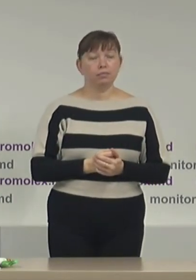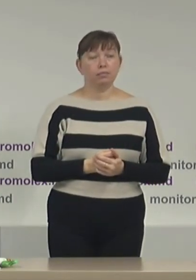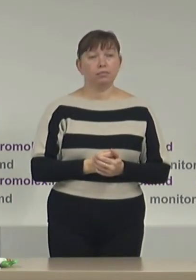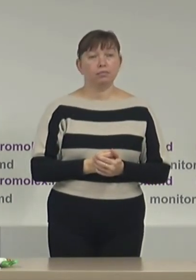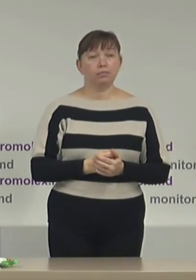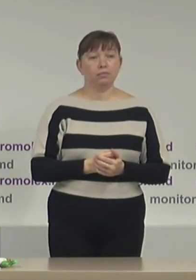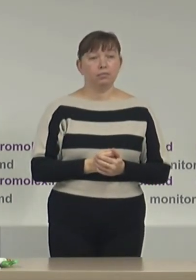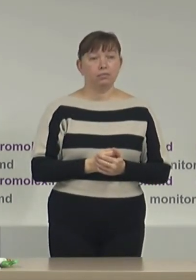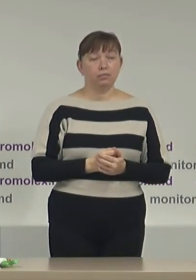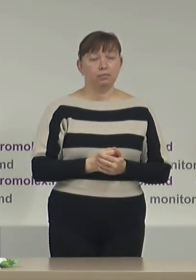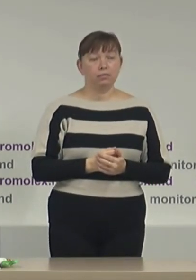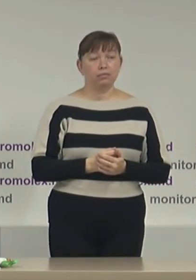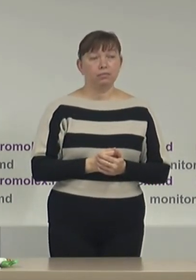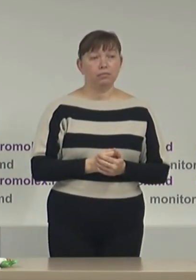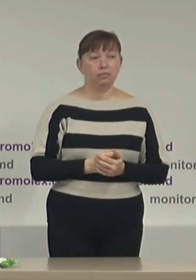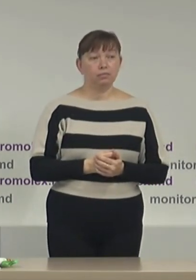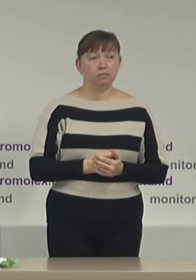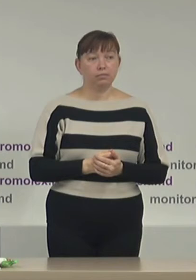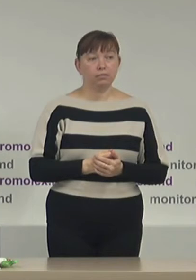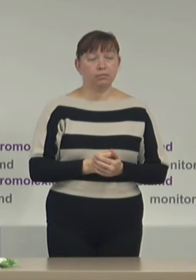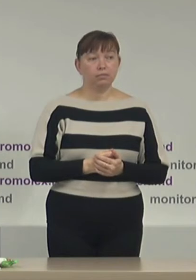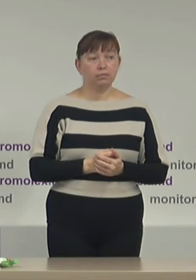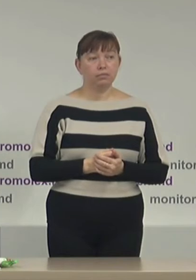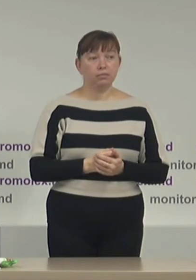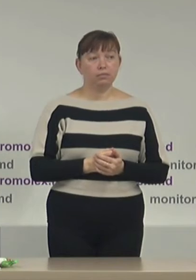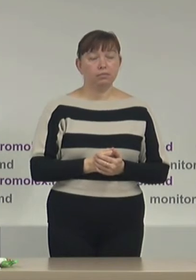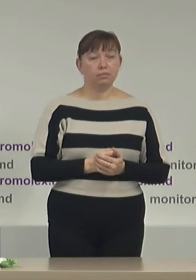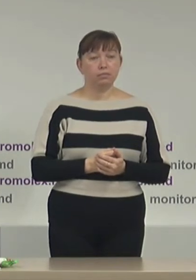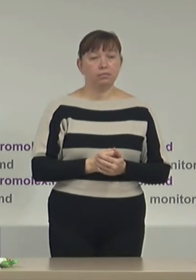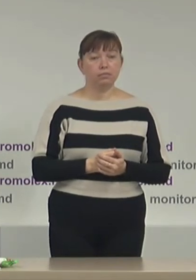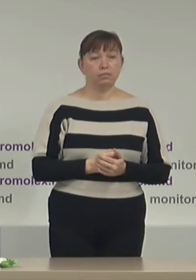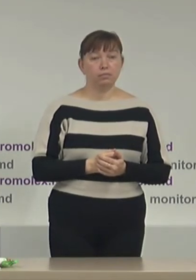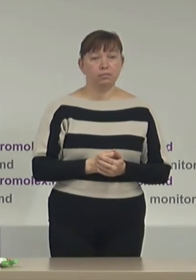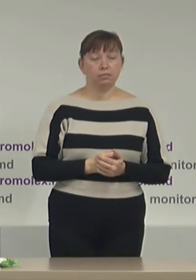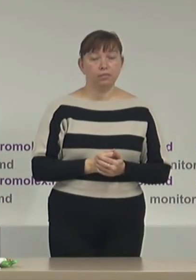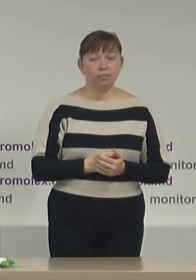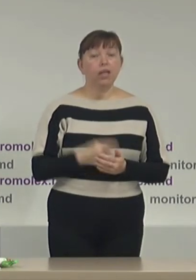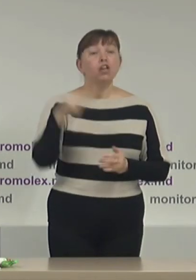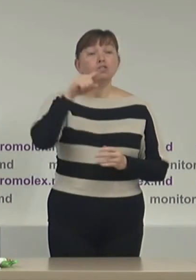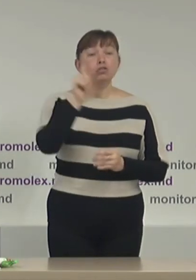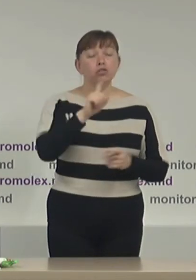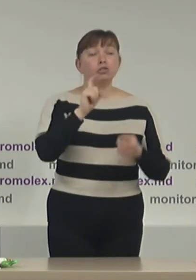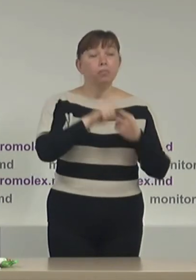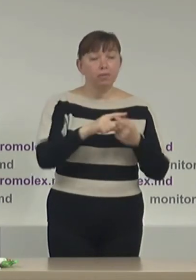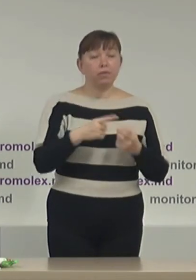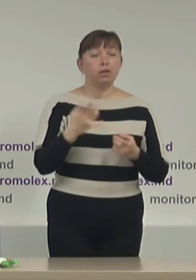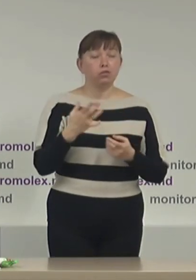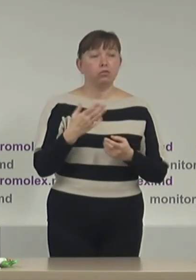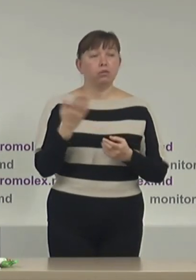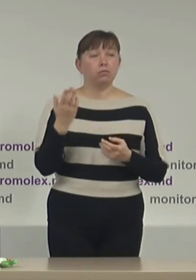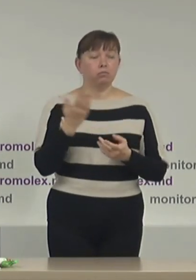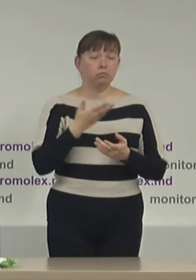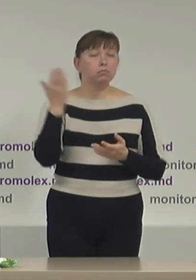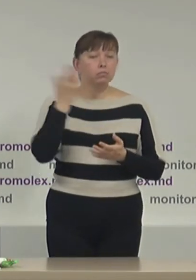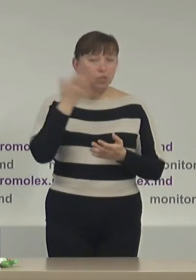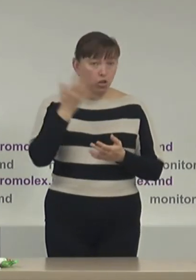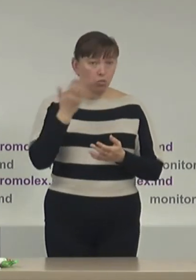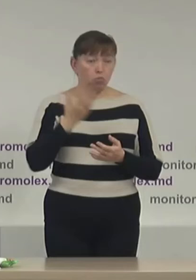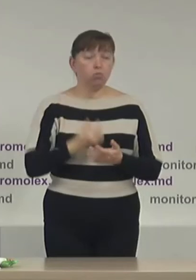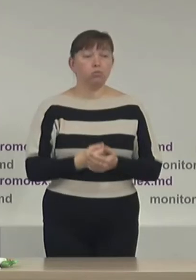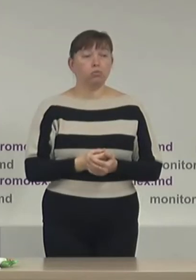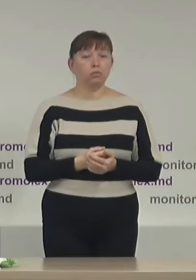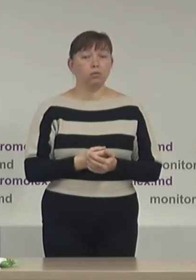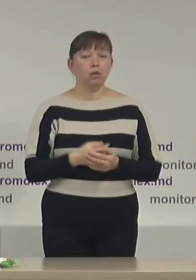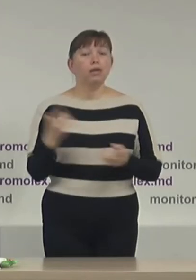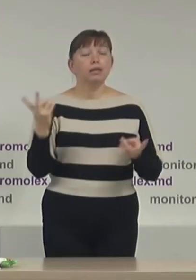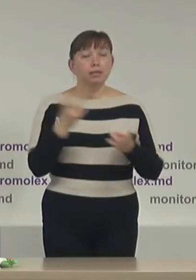reflected in the financial reports, in the general financial reports submitted at the end of the election period. As